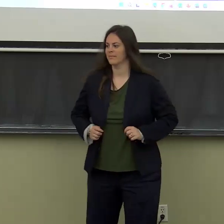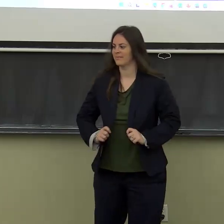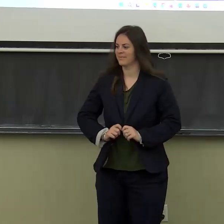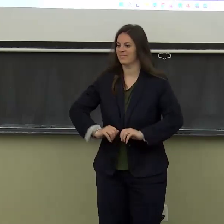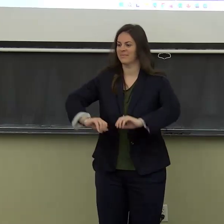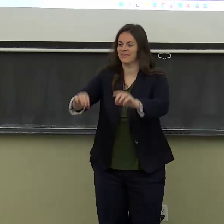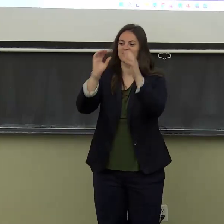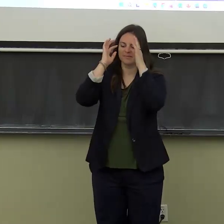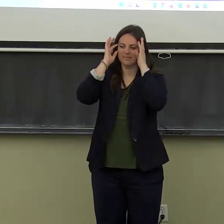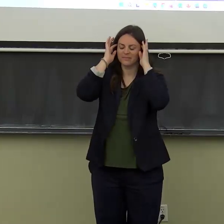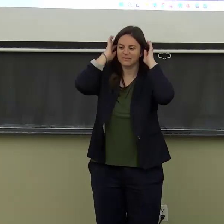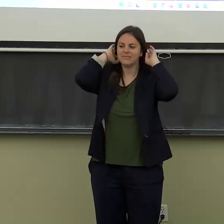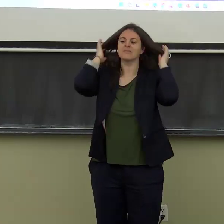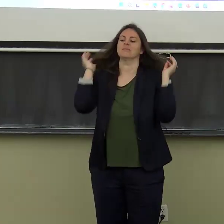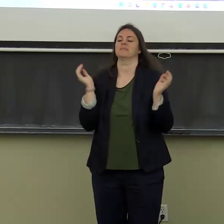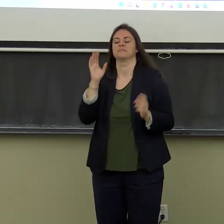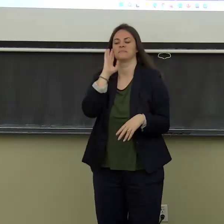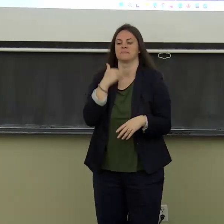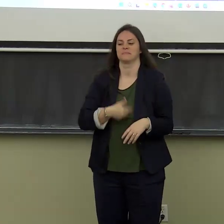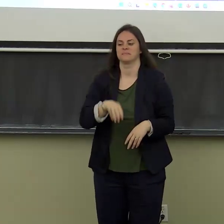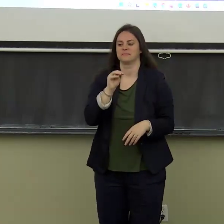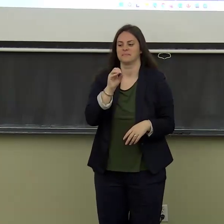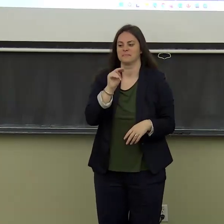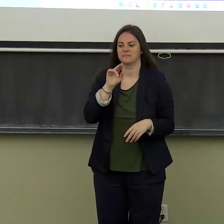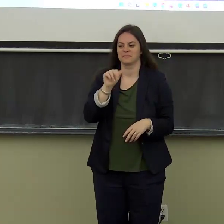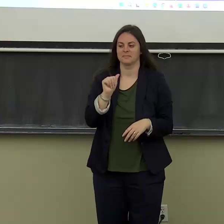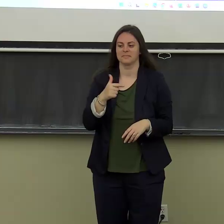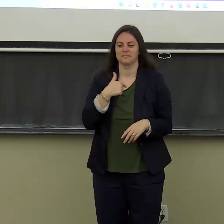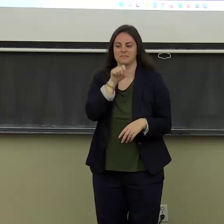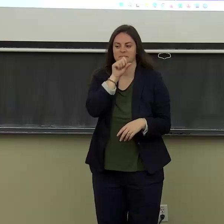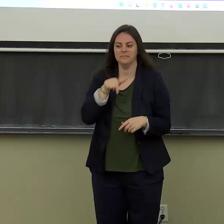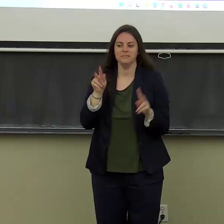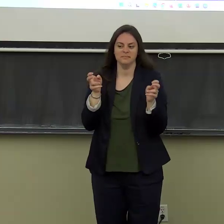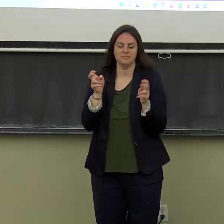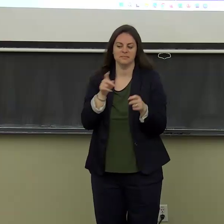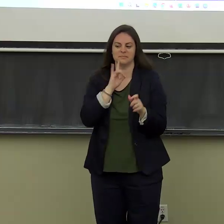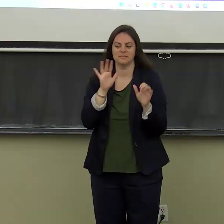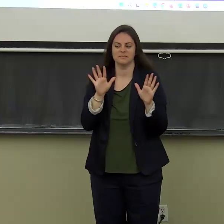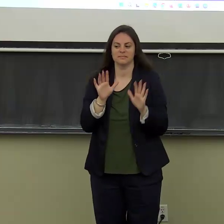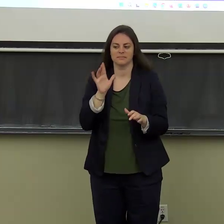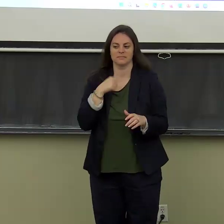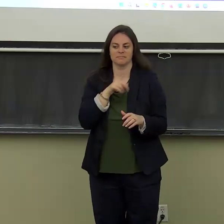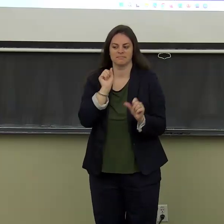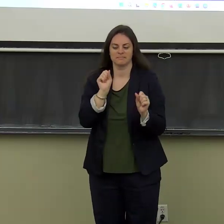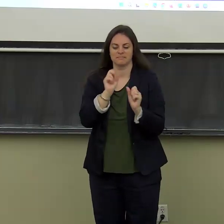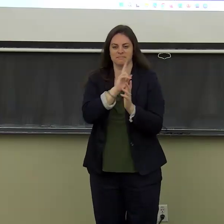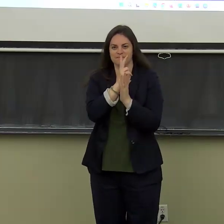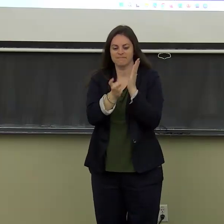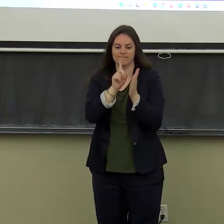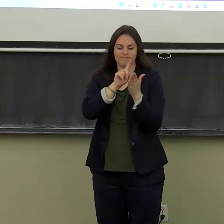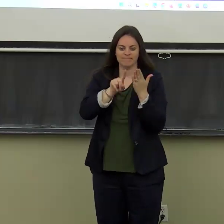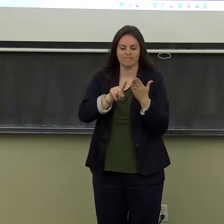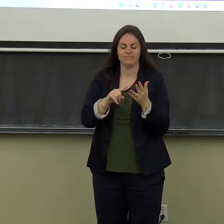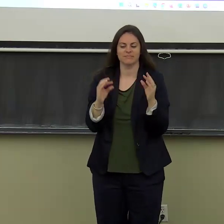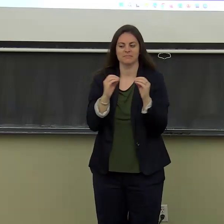okay, hi, I'm Monica Heckman. I love this topic. It's great that we're going to be able to dig deeper into this a